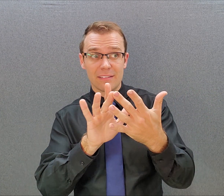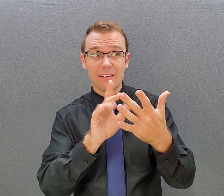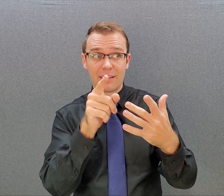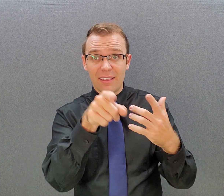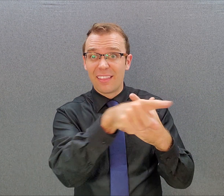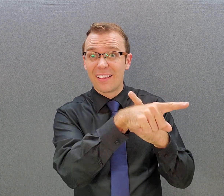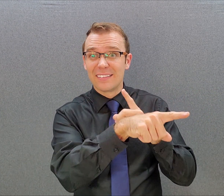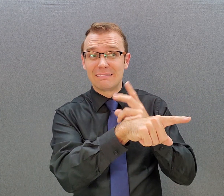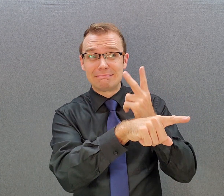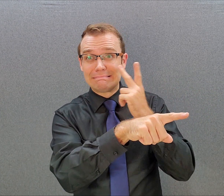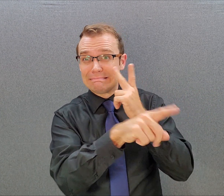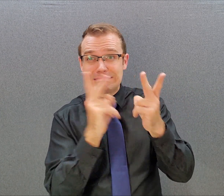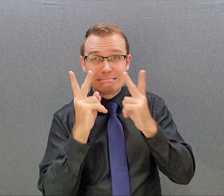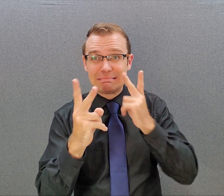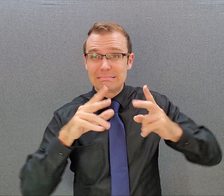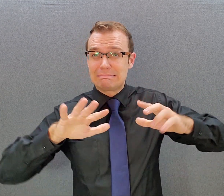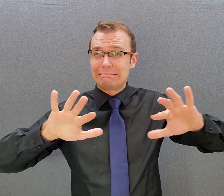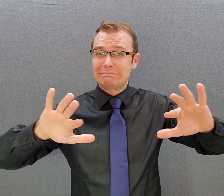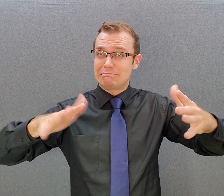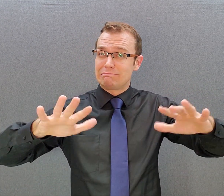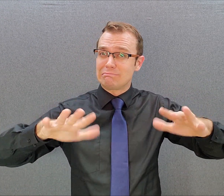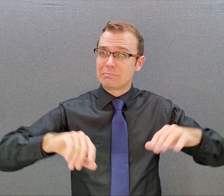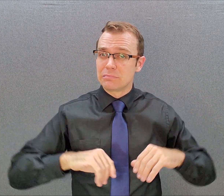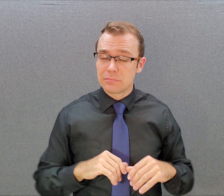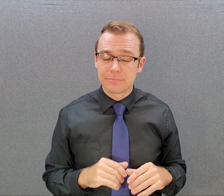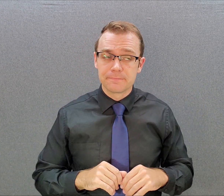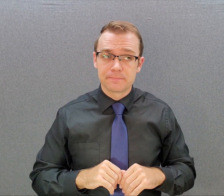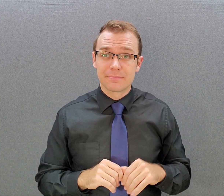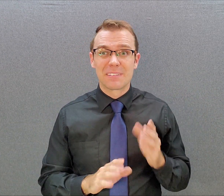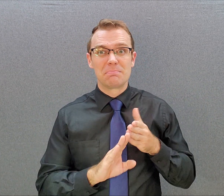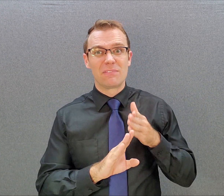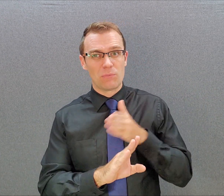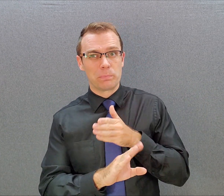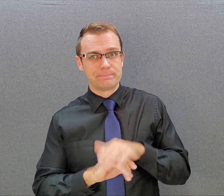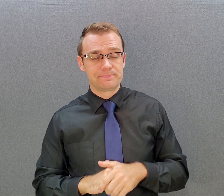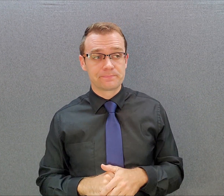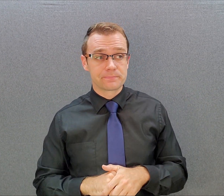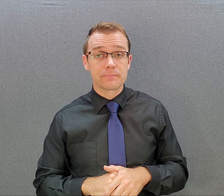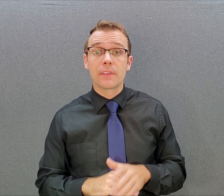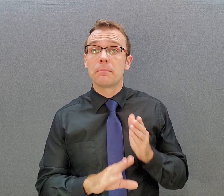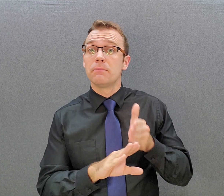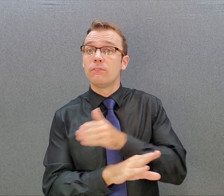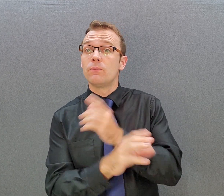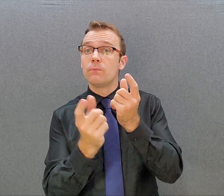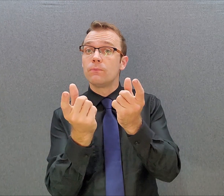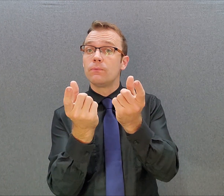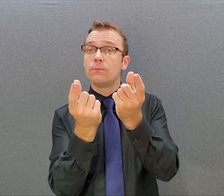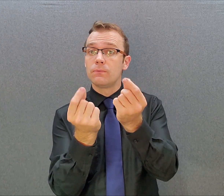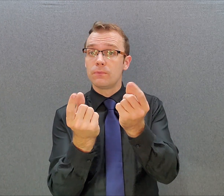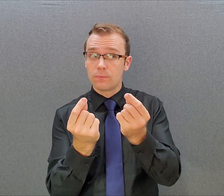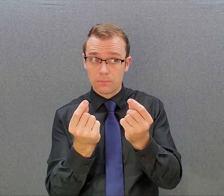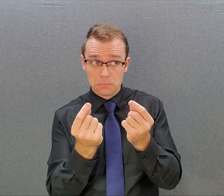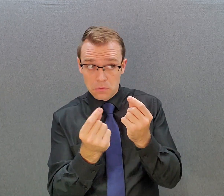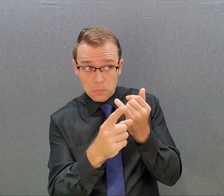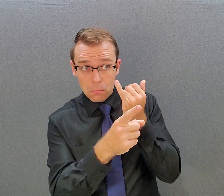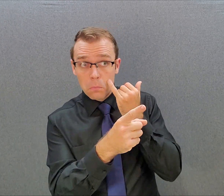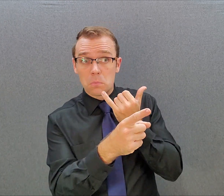a visual impairment. Before an emergency happens, set up a plan if you are unable to make contact